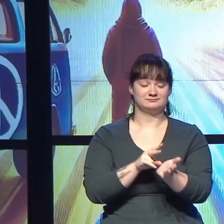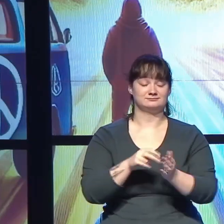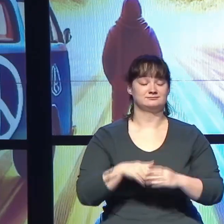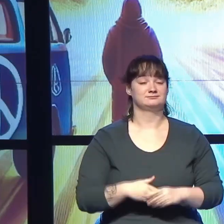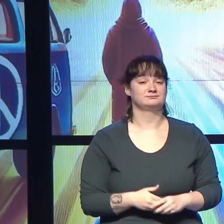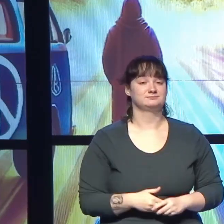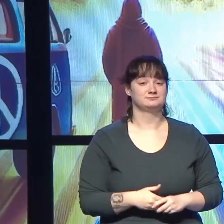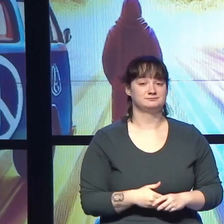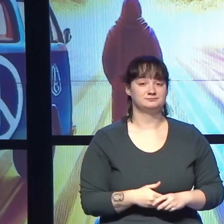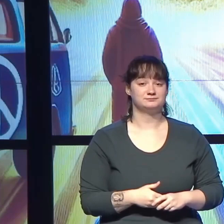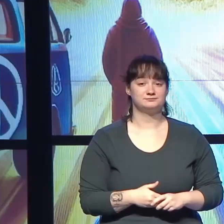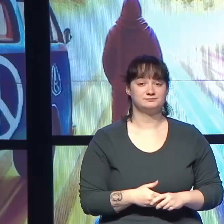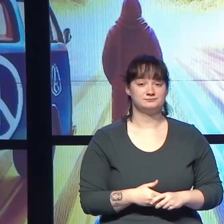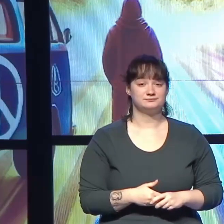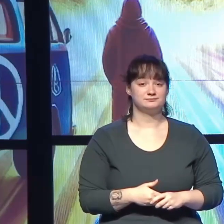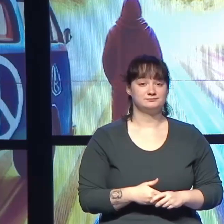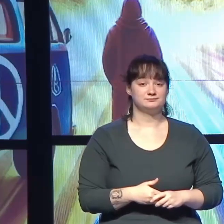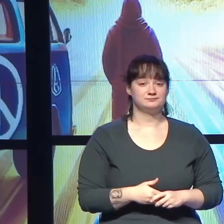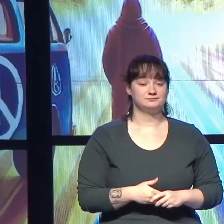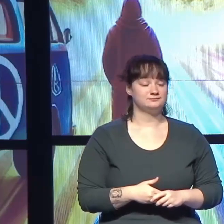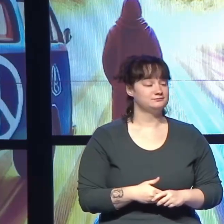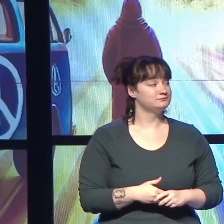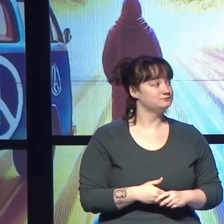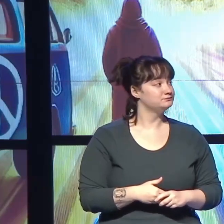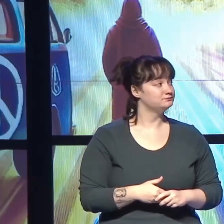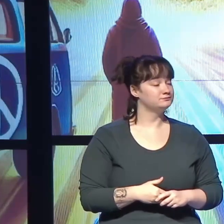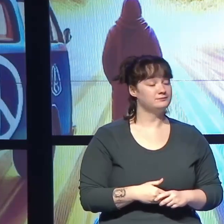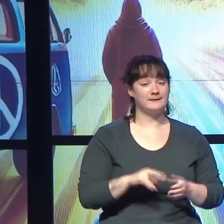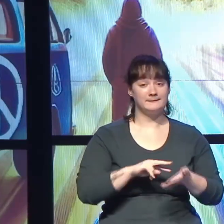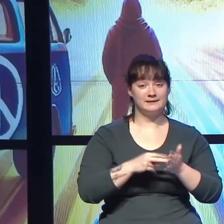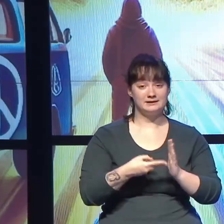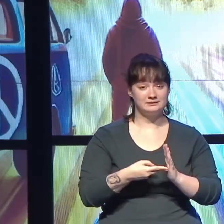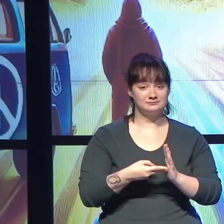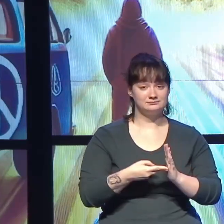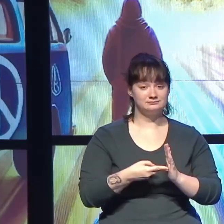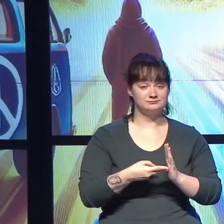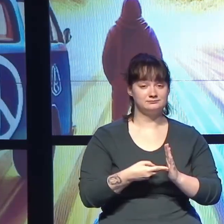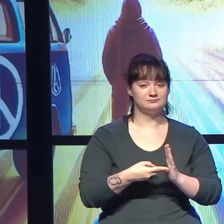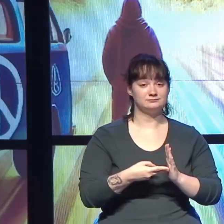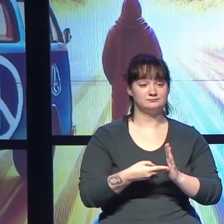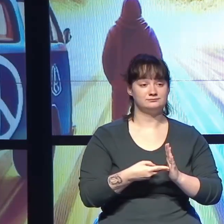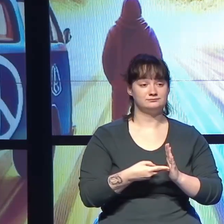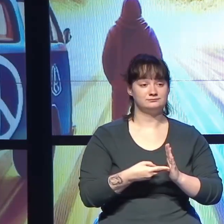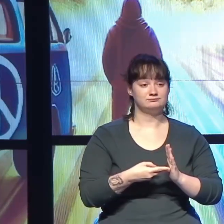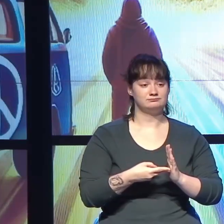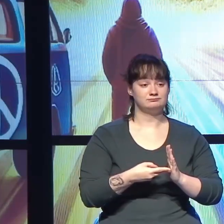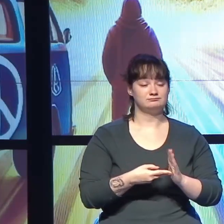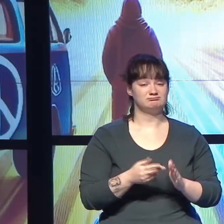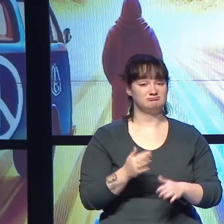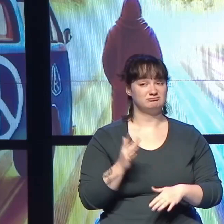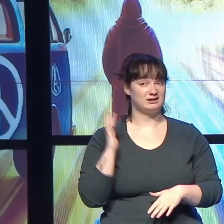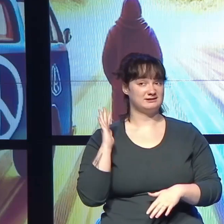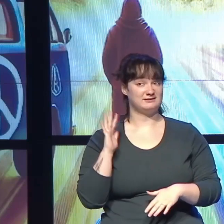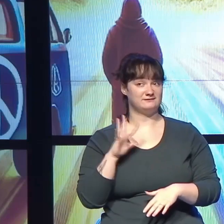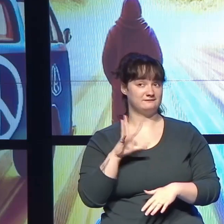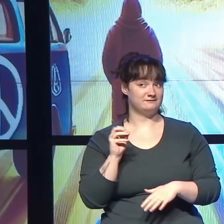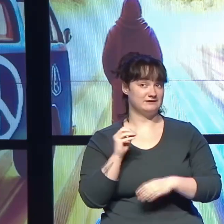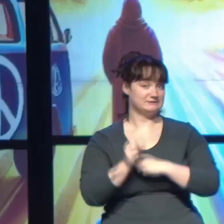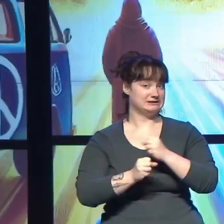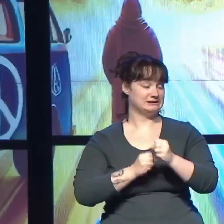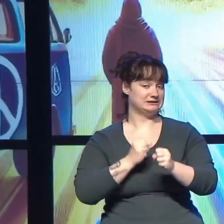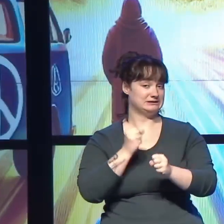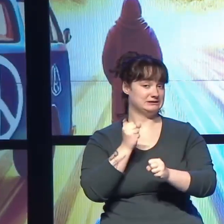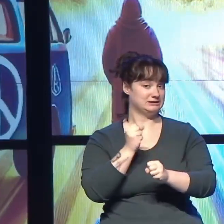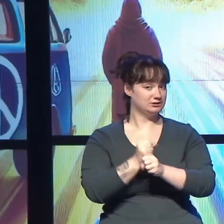smart. All right? But listen, what we're saying is, over the last 50 years, which kind of stemmed from the